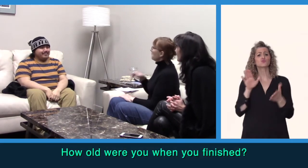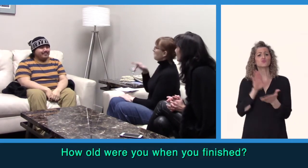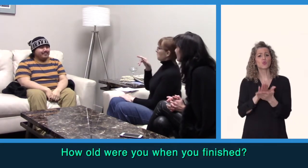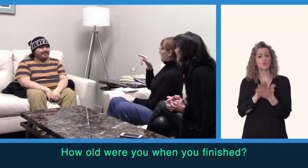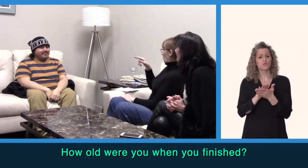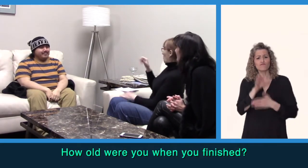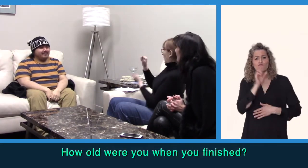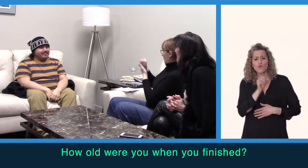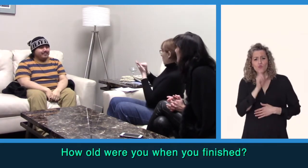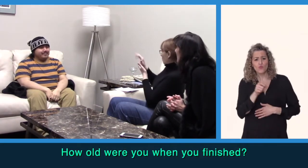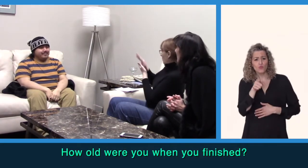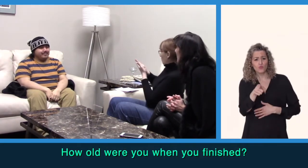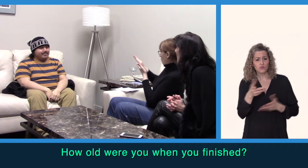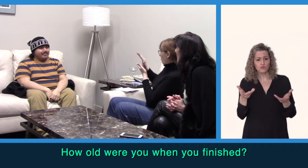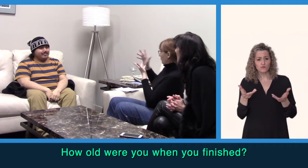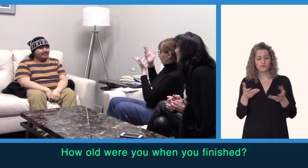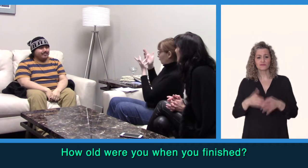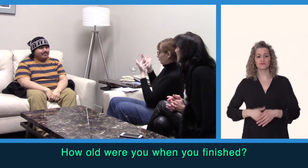that?